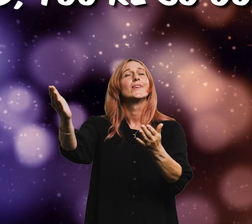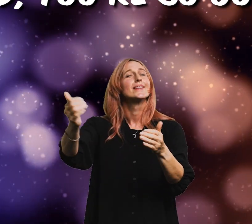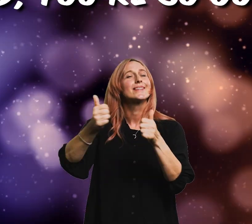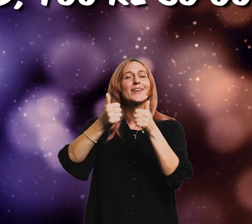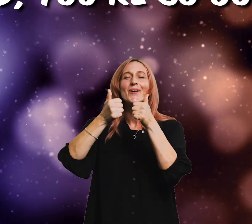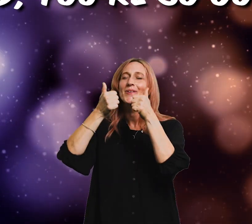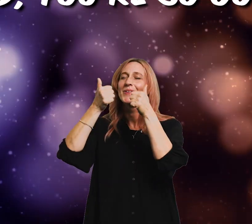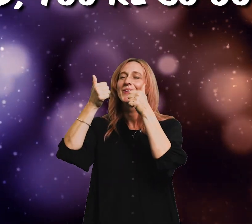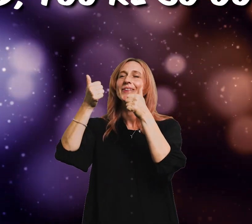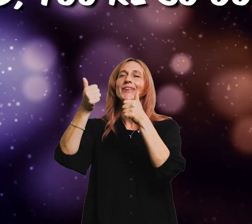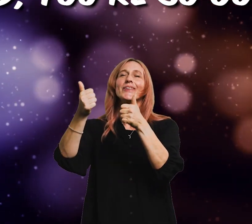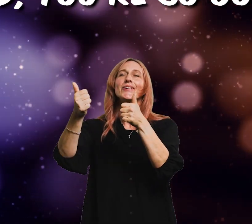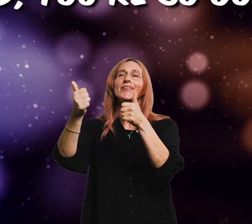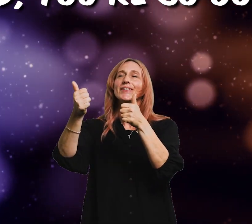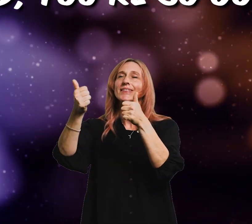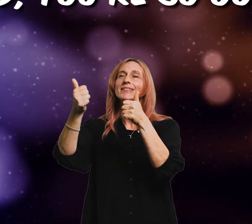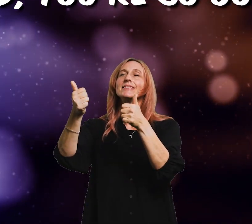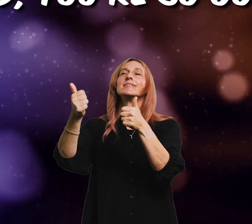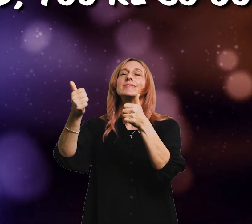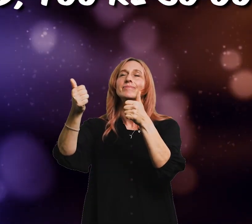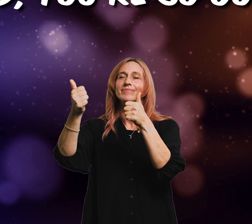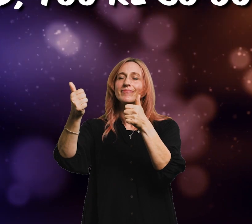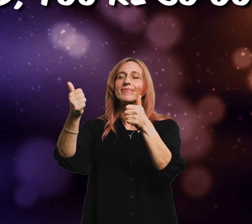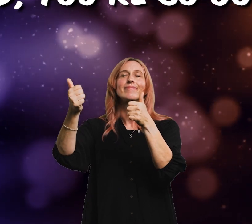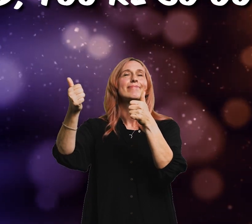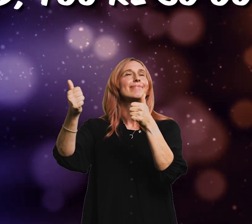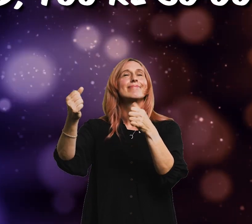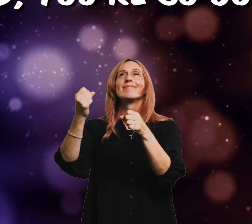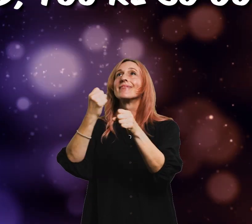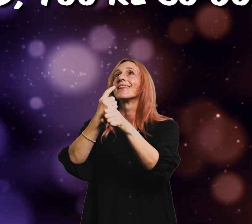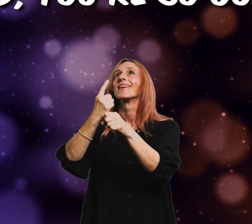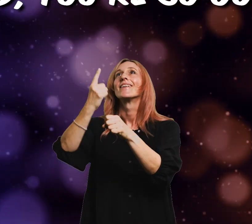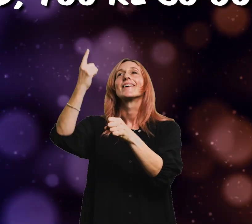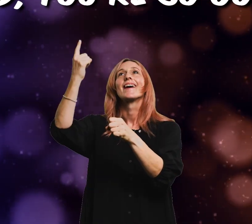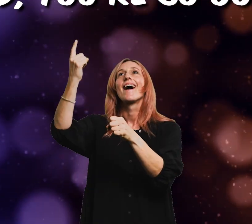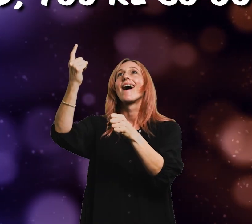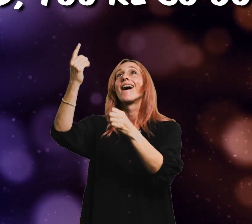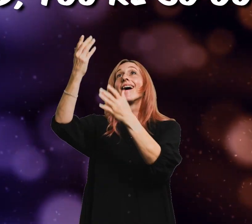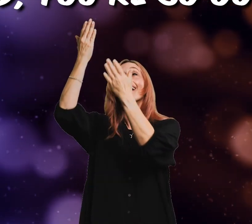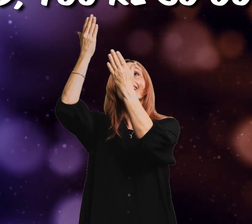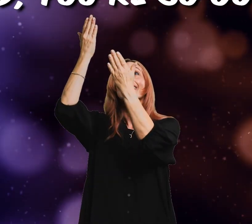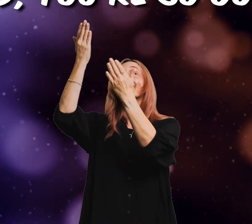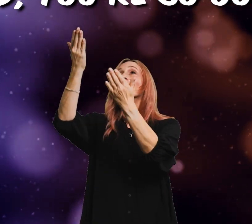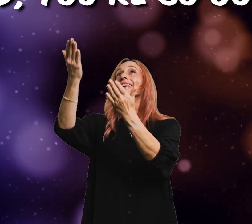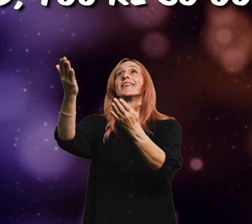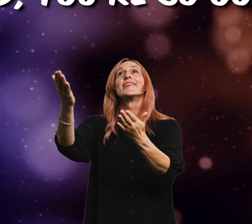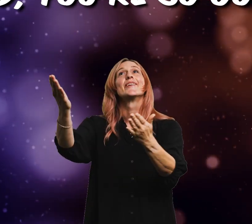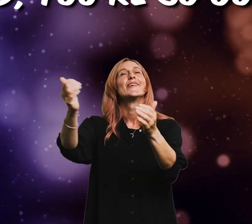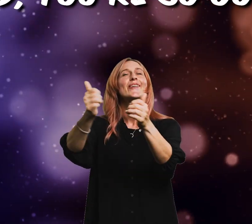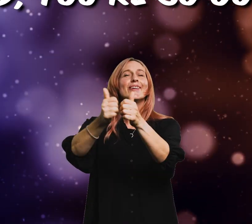God, you're so good this year. Yes, God.